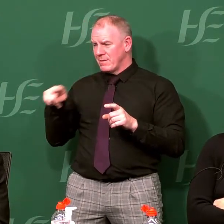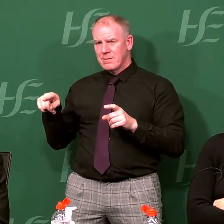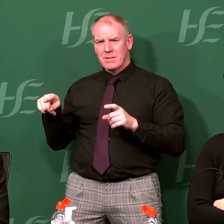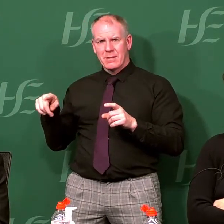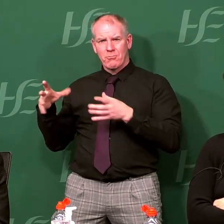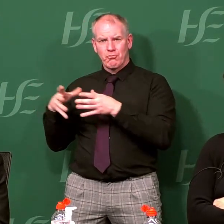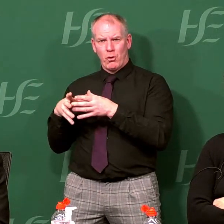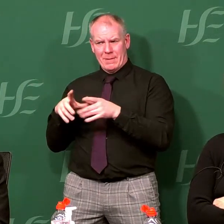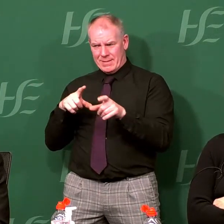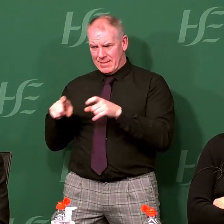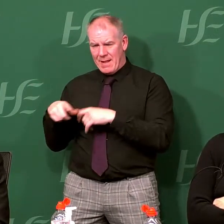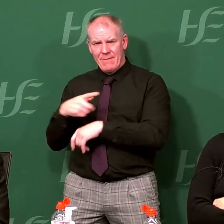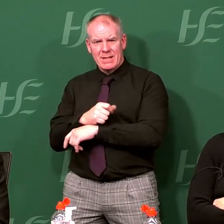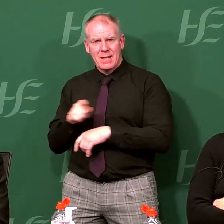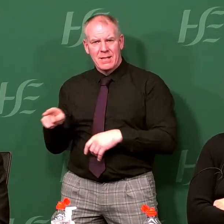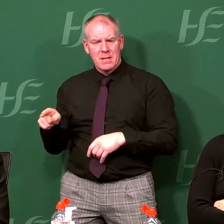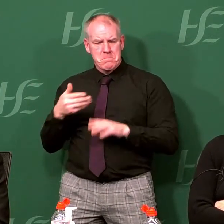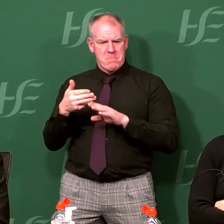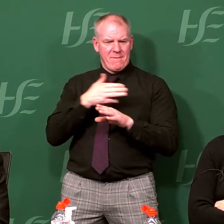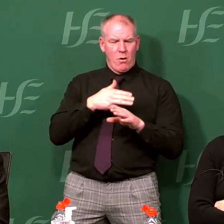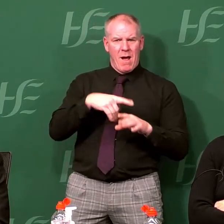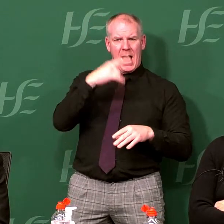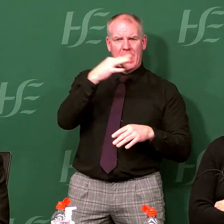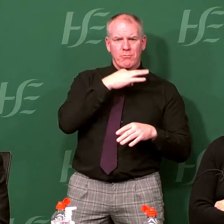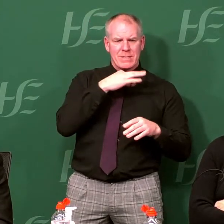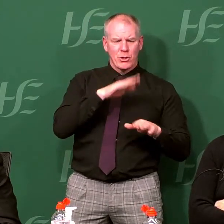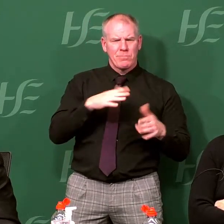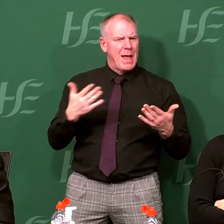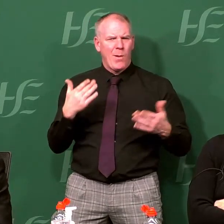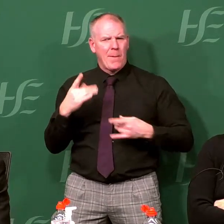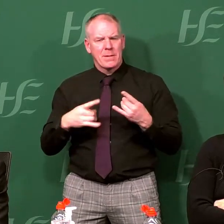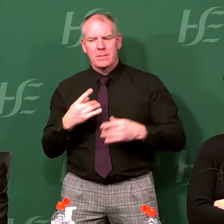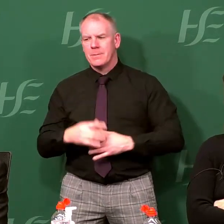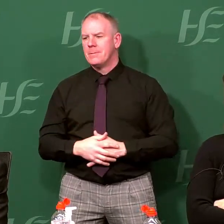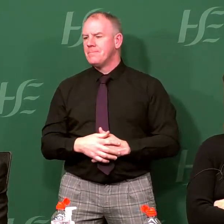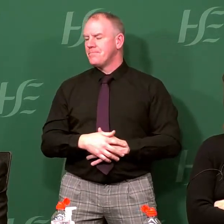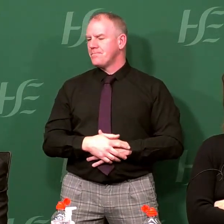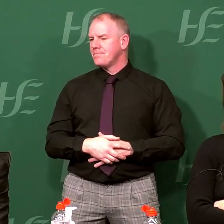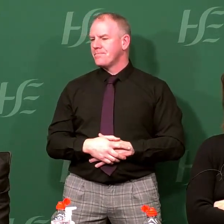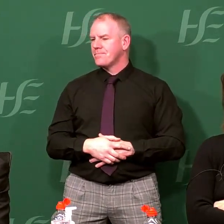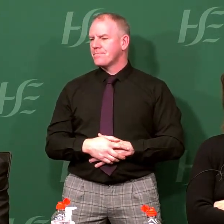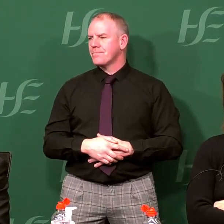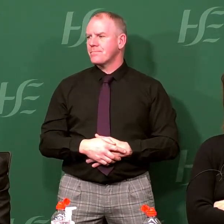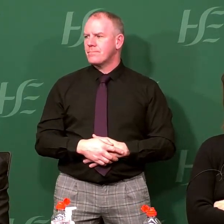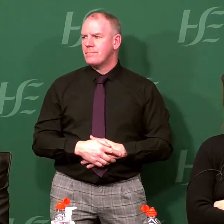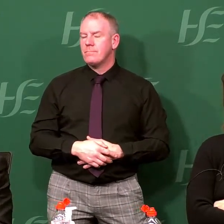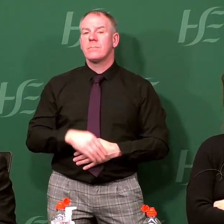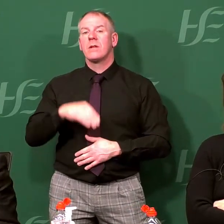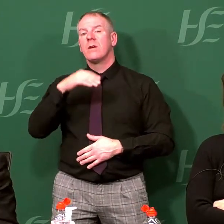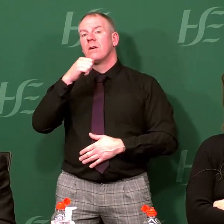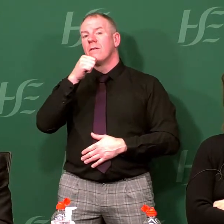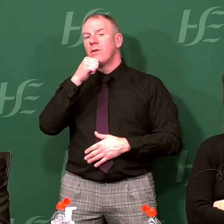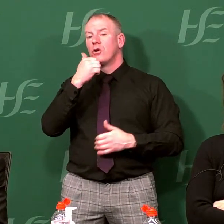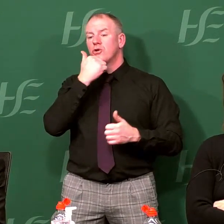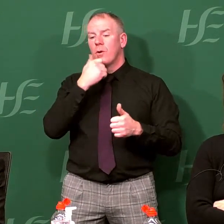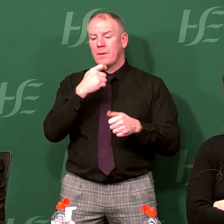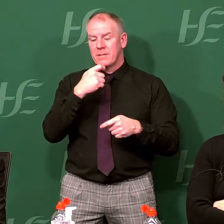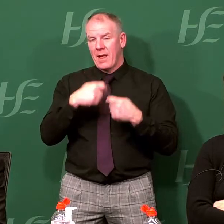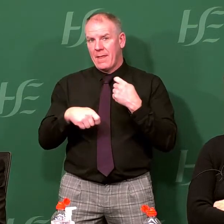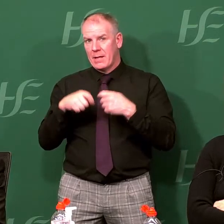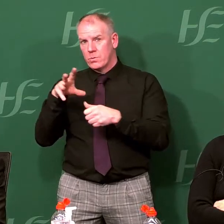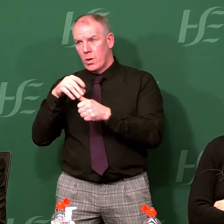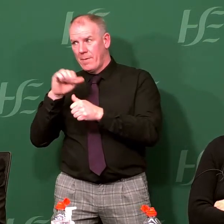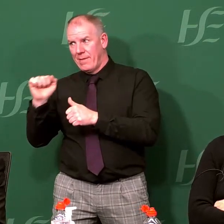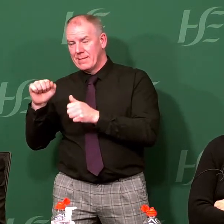towns and villages are getting vaccinated ahead of them. How did that happen? Yeah, just to give you the top line figures and then specifically in relation to the